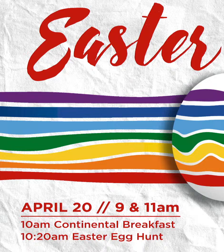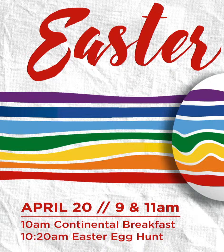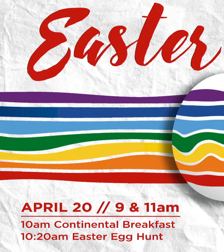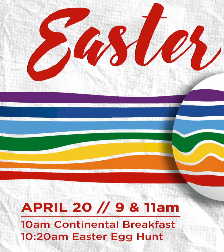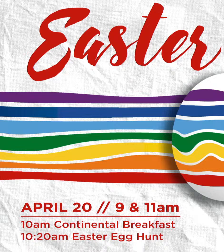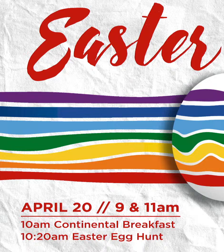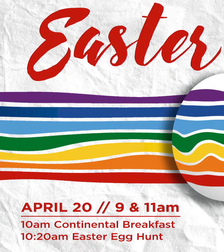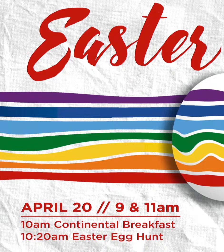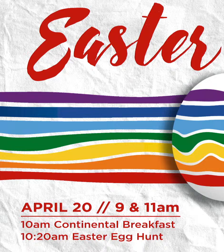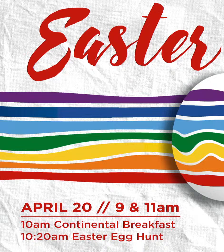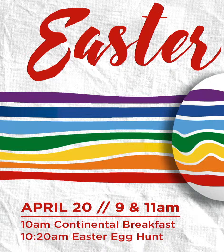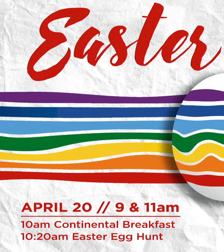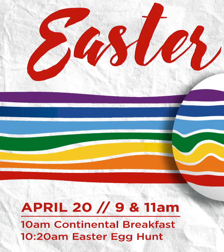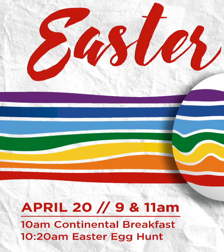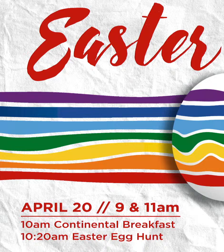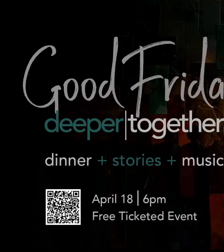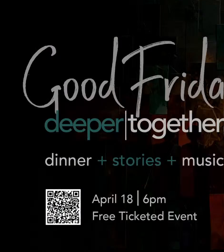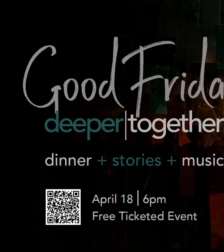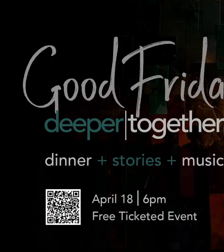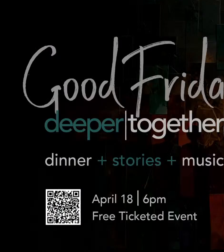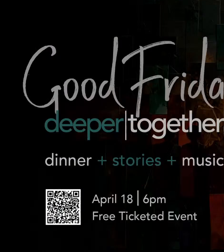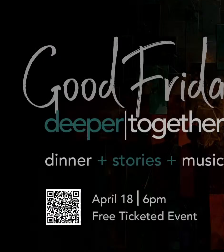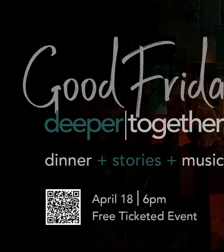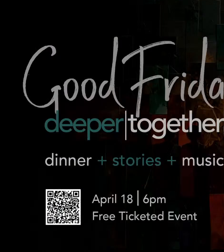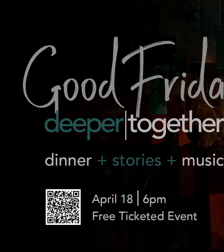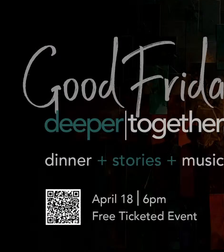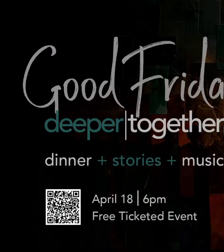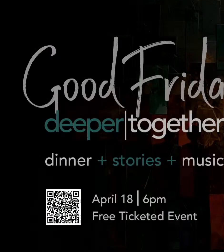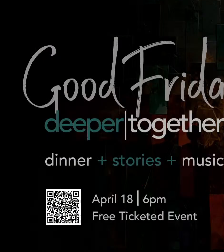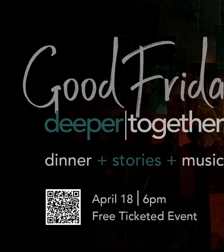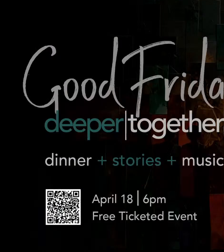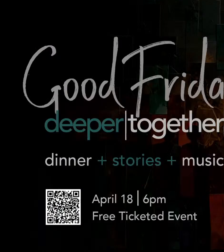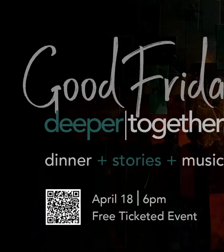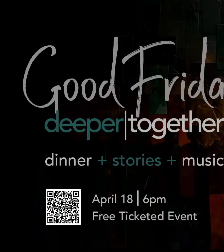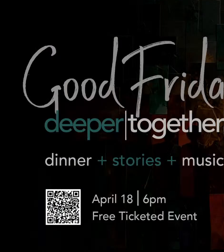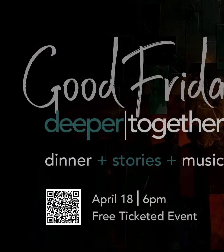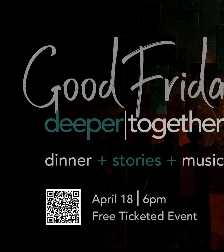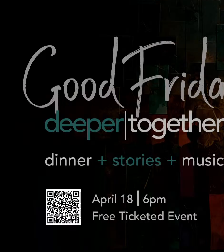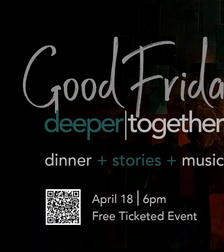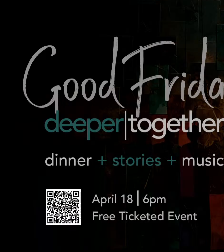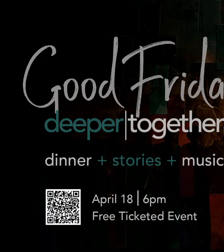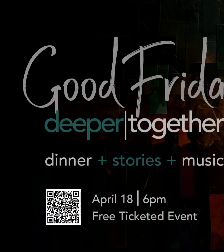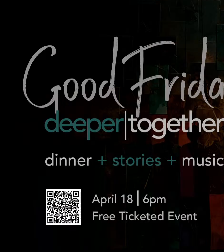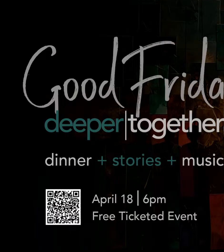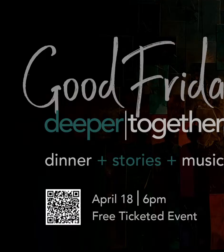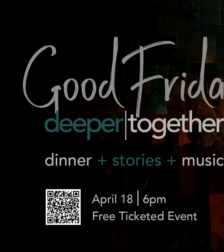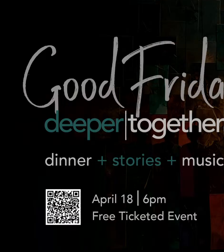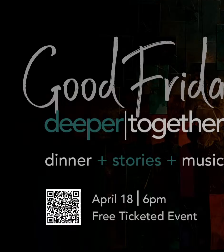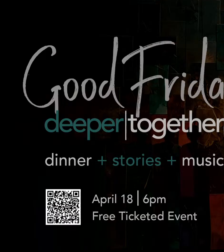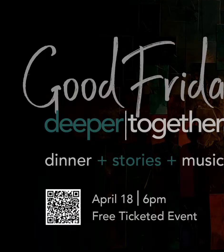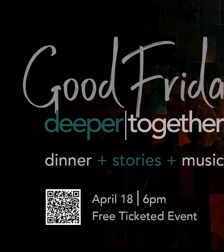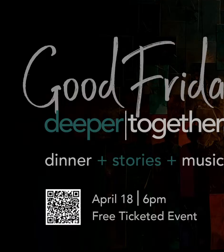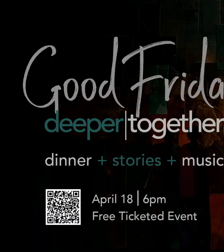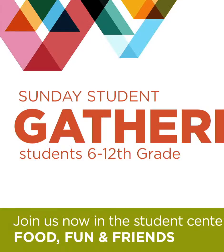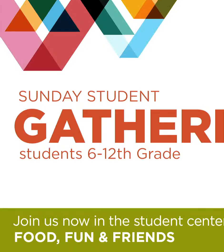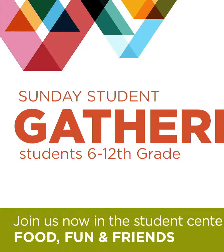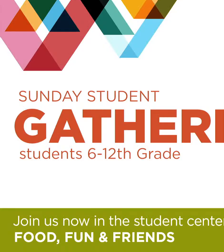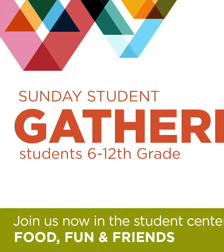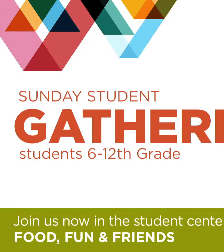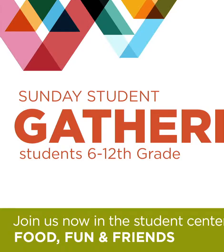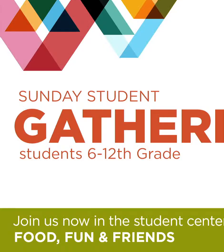Never been quite sure of myself or anyone else, but here I am with